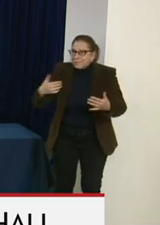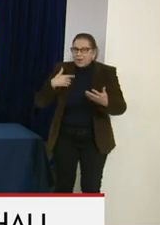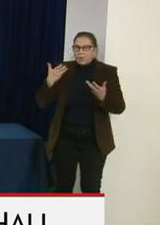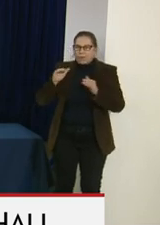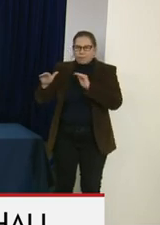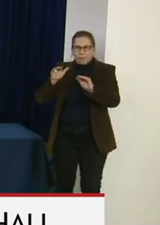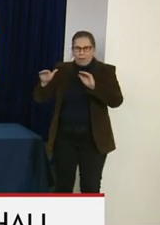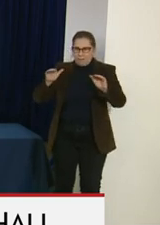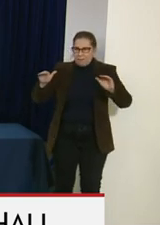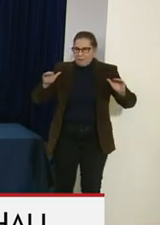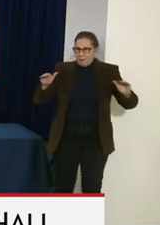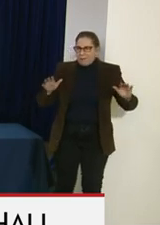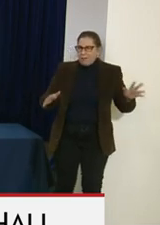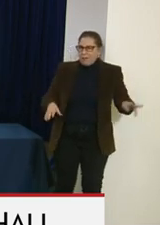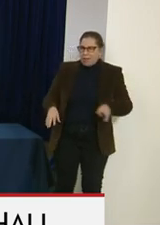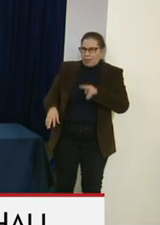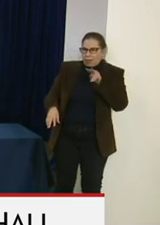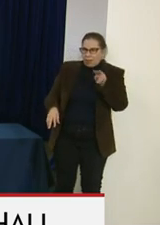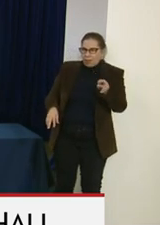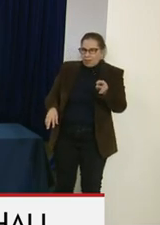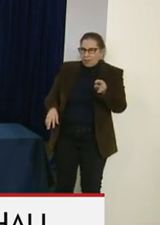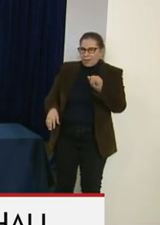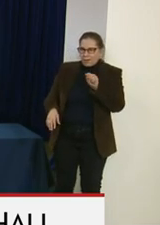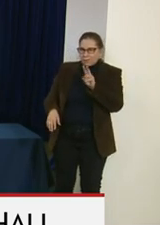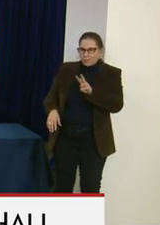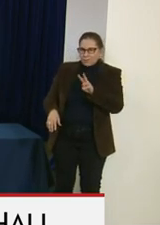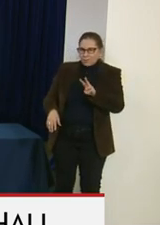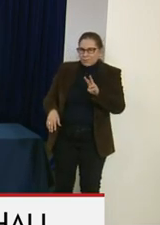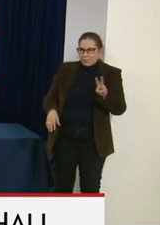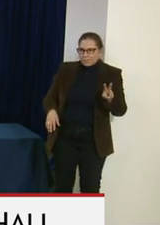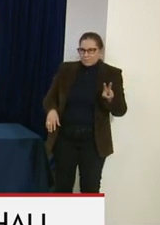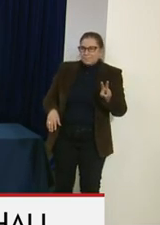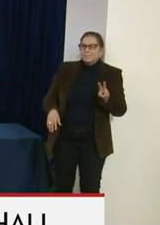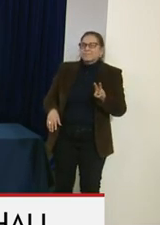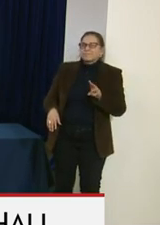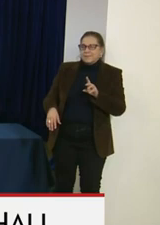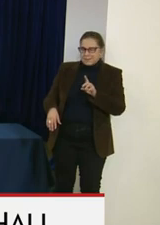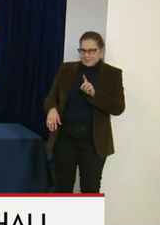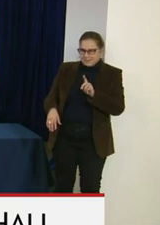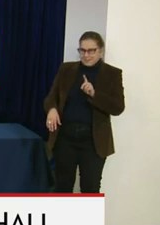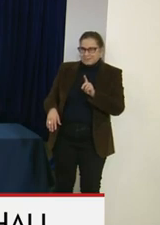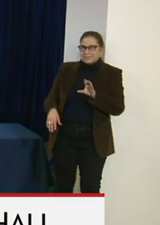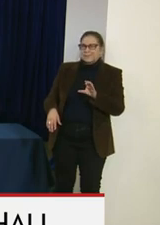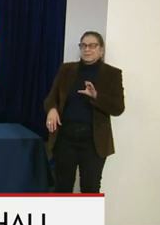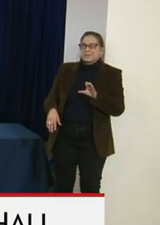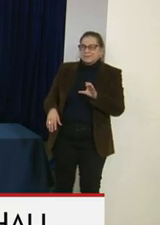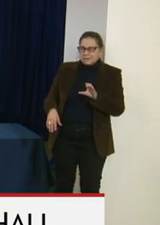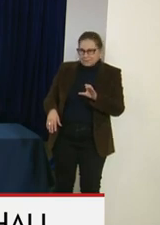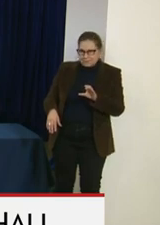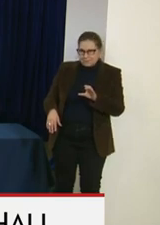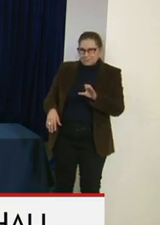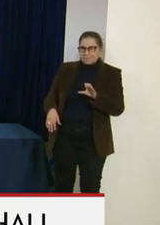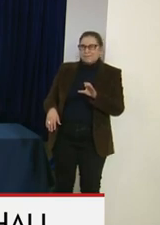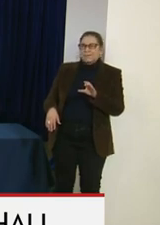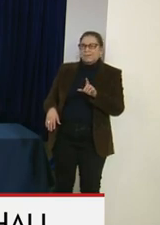for all of the most up-to-date information and resources available for residents. So again, that is